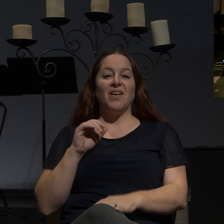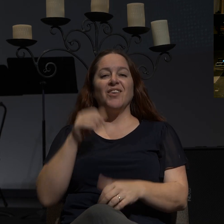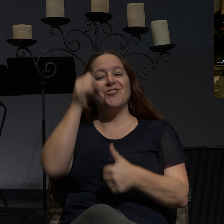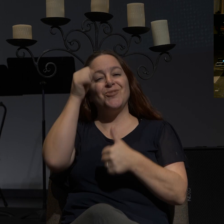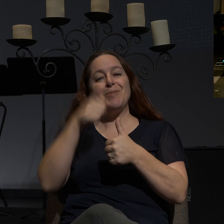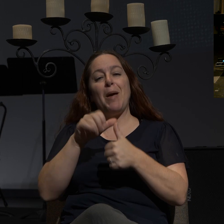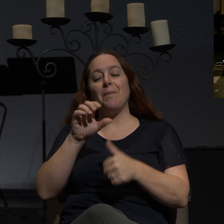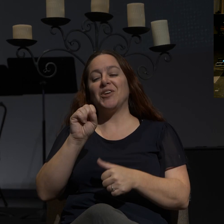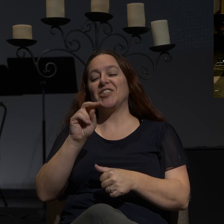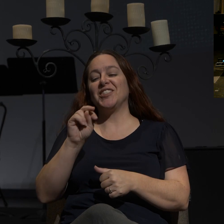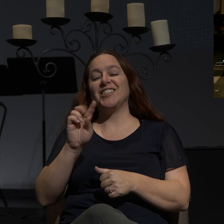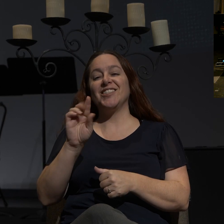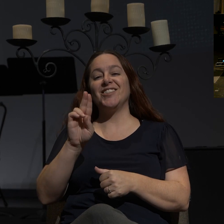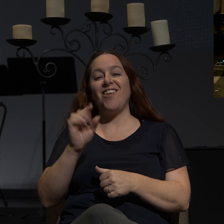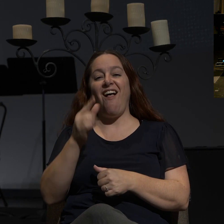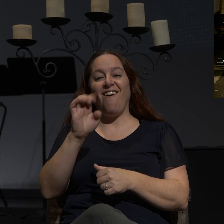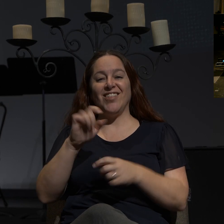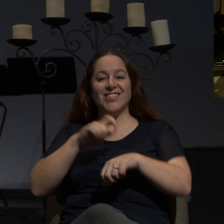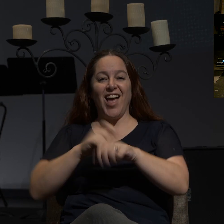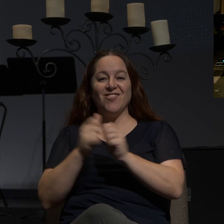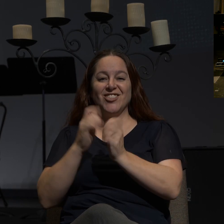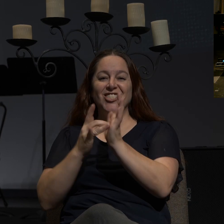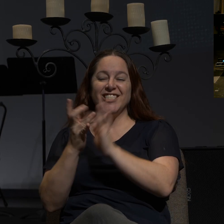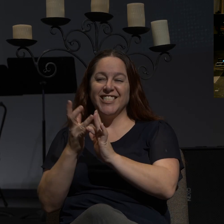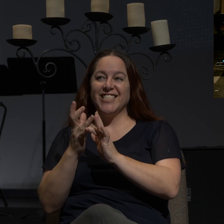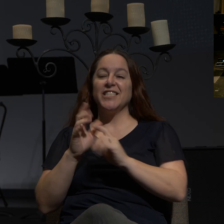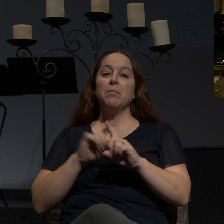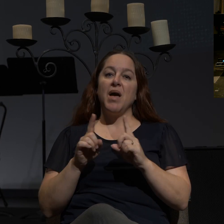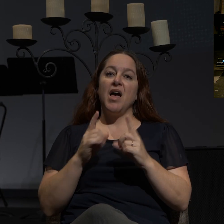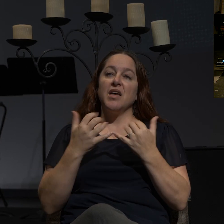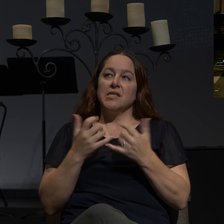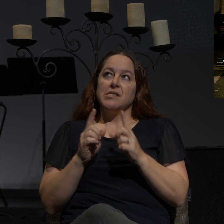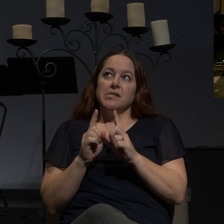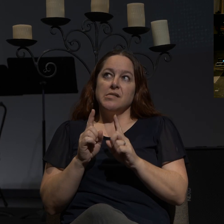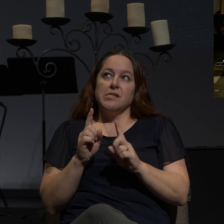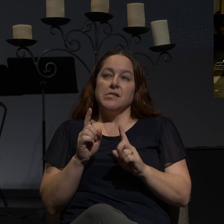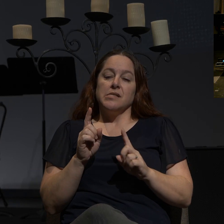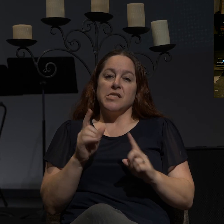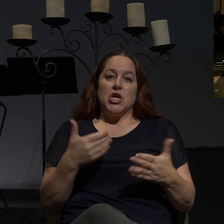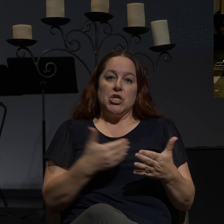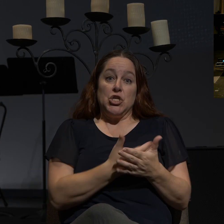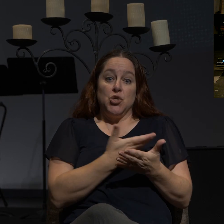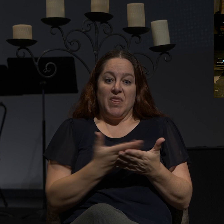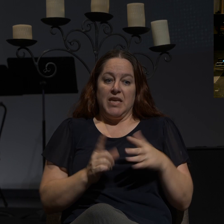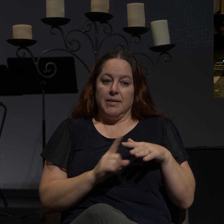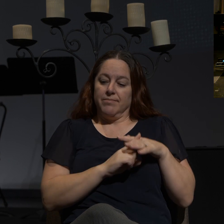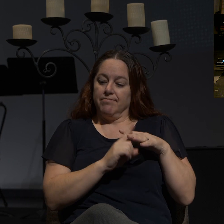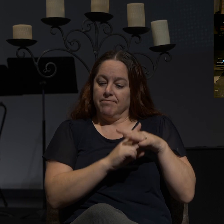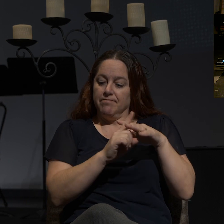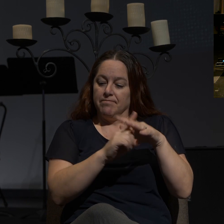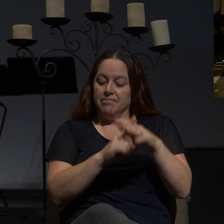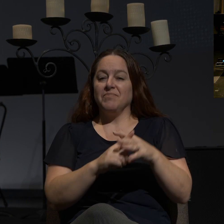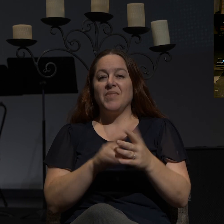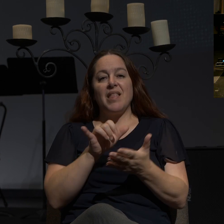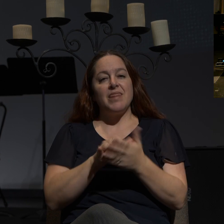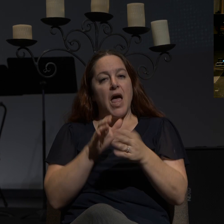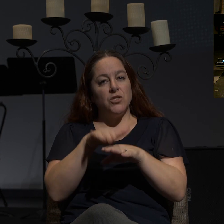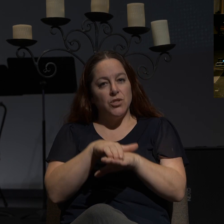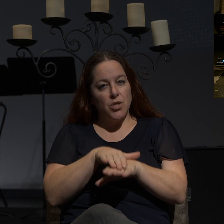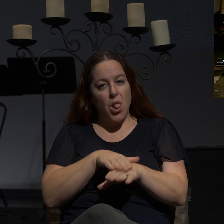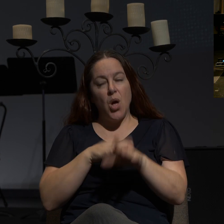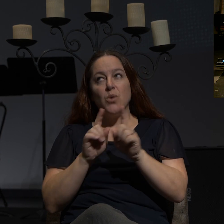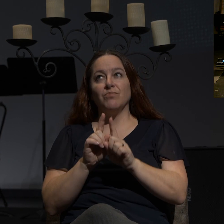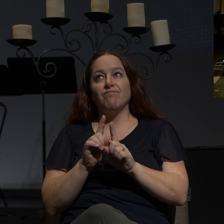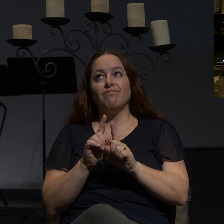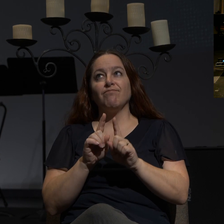Jesus. But things have gotten in the way. A lot of things have come along, and maybe the slow, incremental